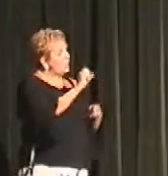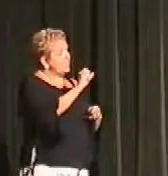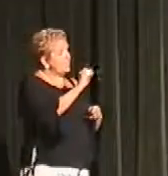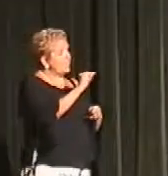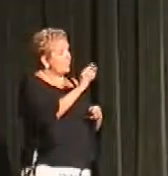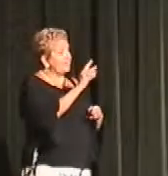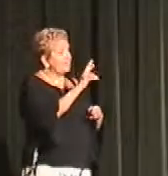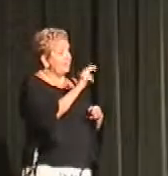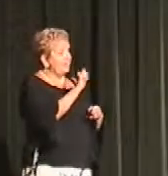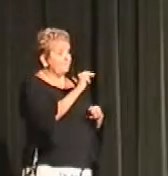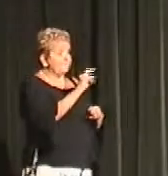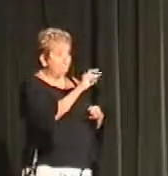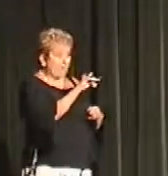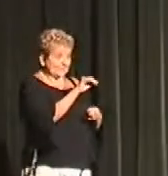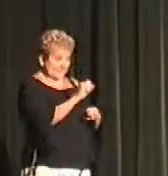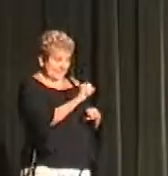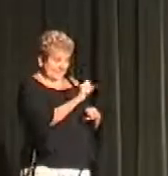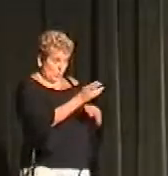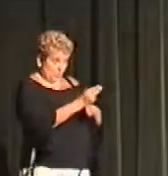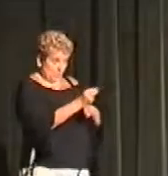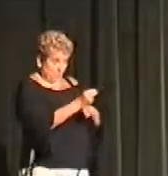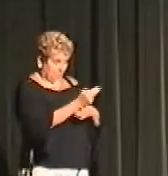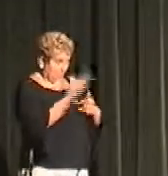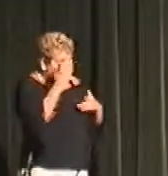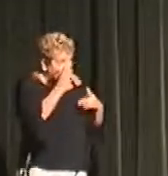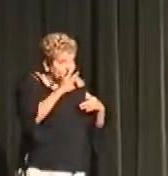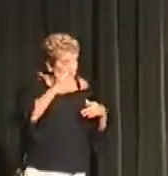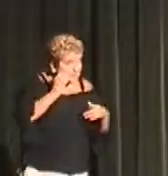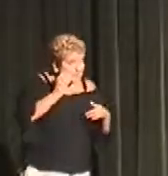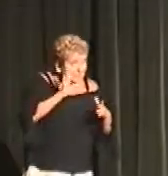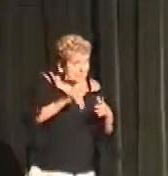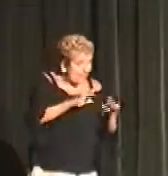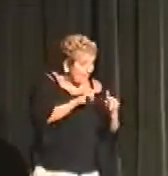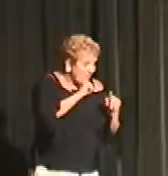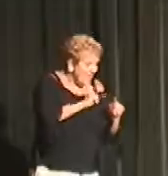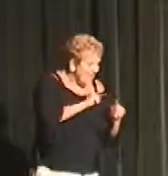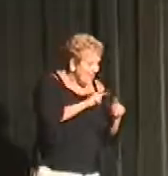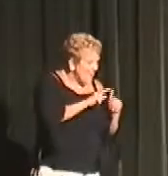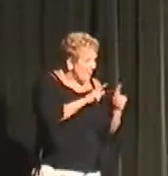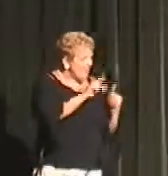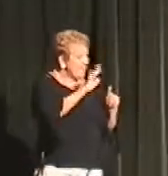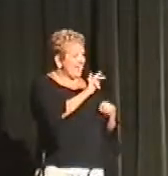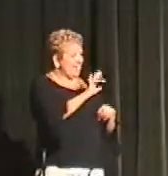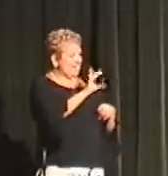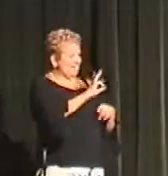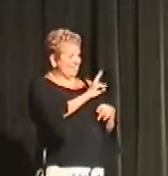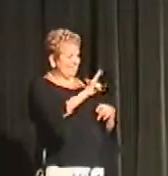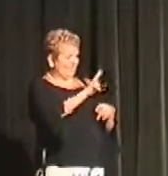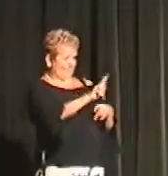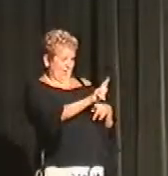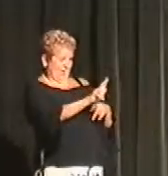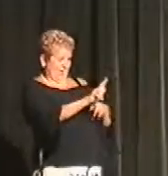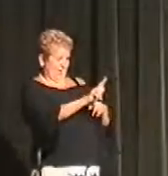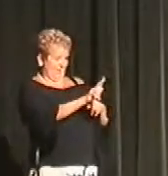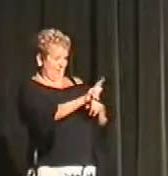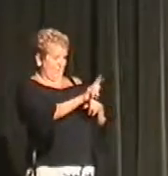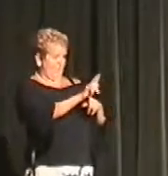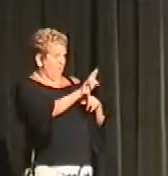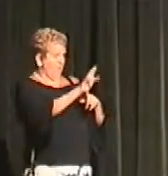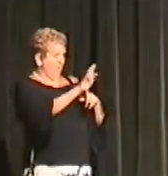Now, I don't know if a lot of you have been there. I can only tell you the way I remember it in 1973. This was not the kind of hotel. I had never seen